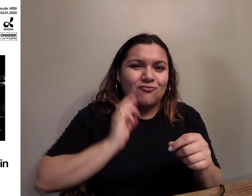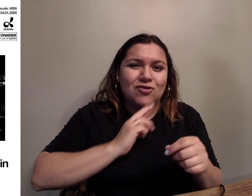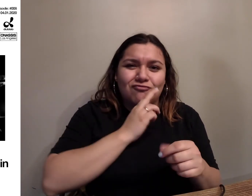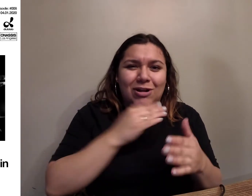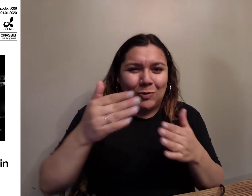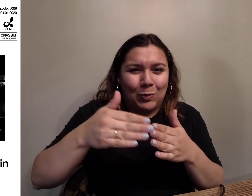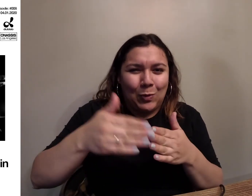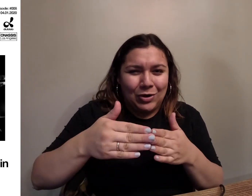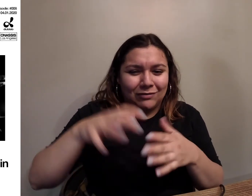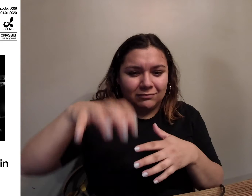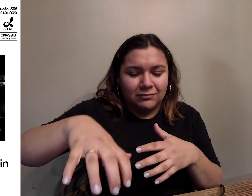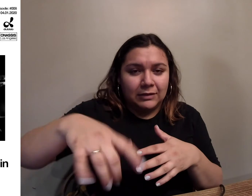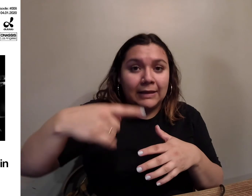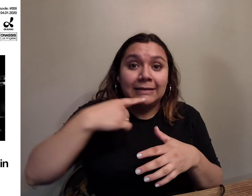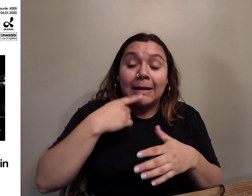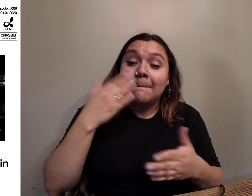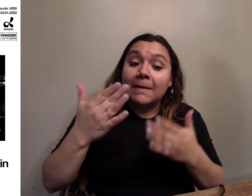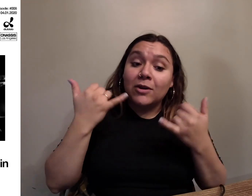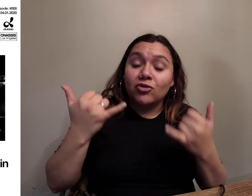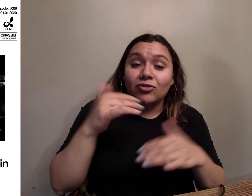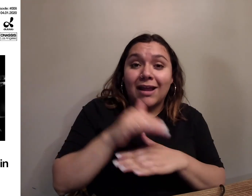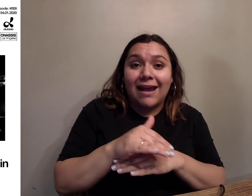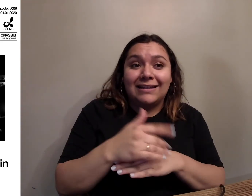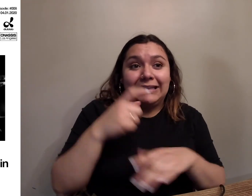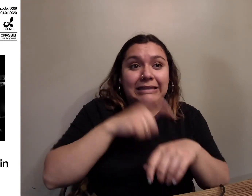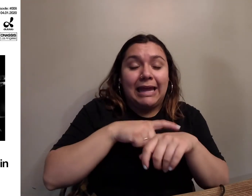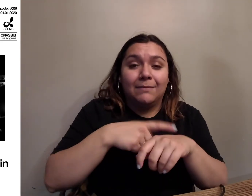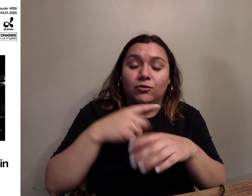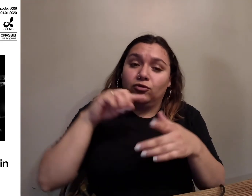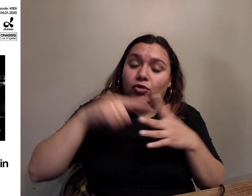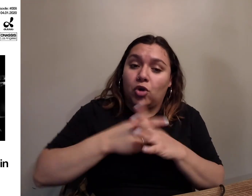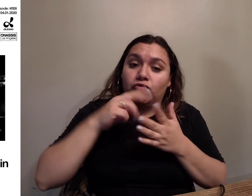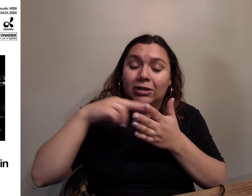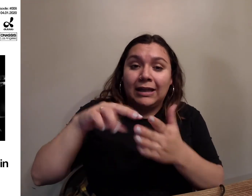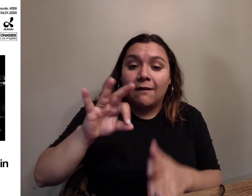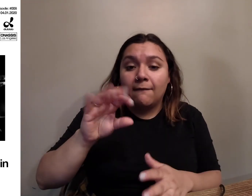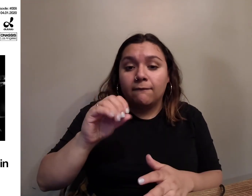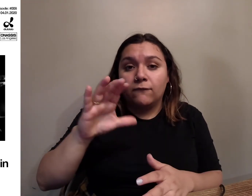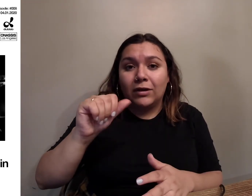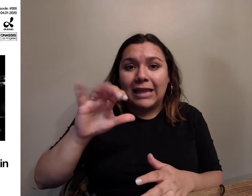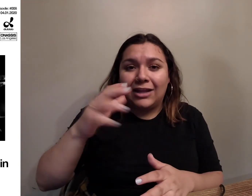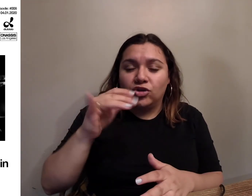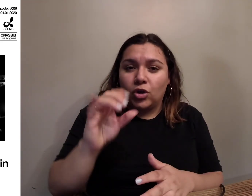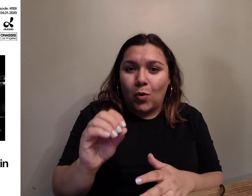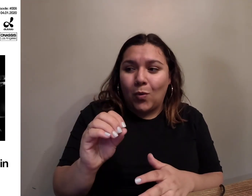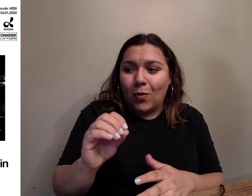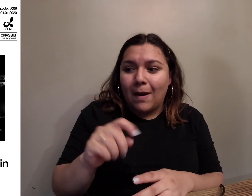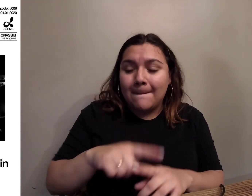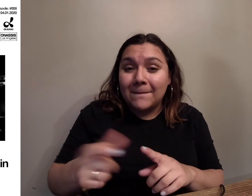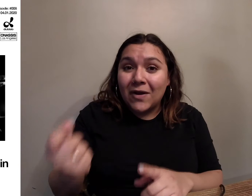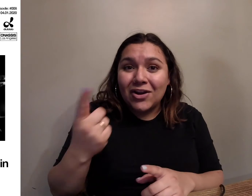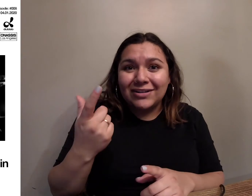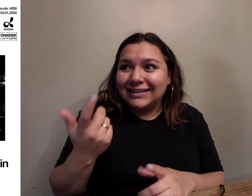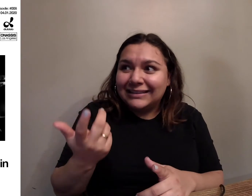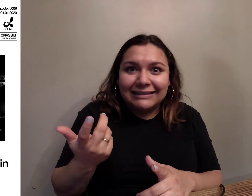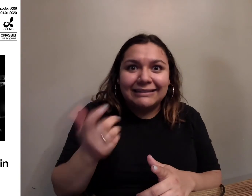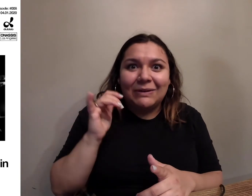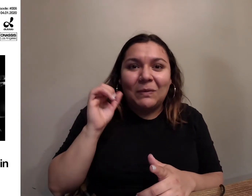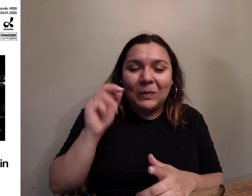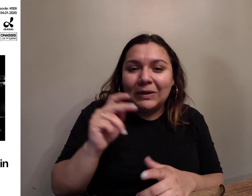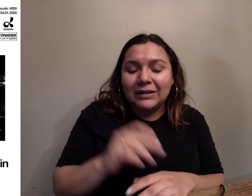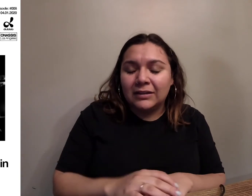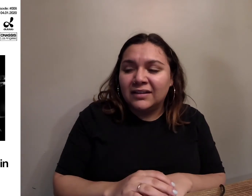said, oh, maybe now's the time to read Boccaccio. But that doesn't work, because Boccaccio's not that interesting. So